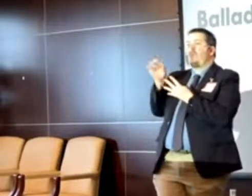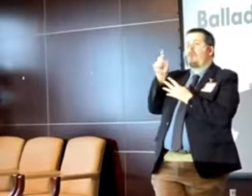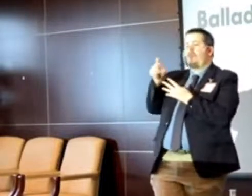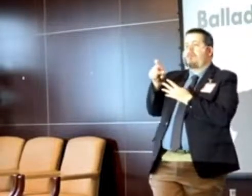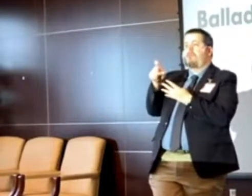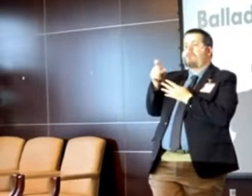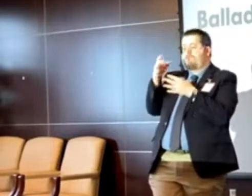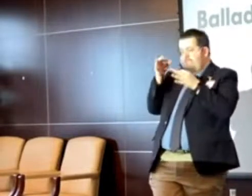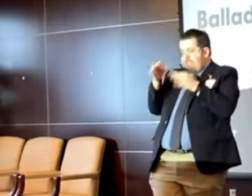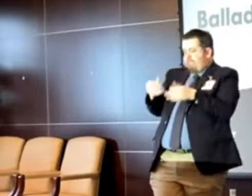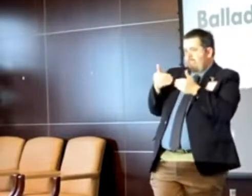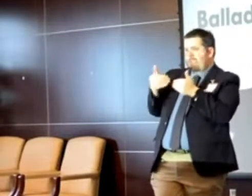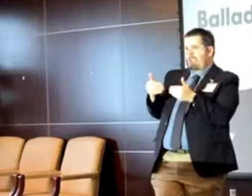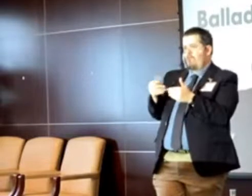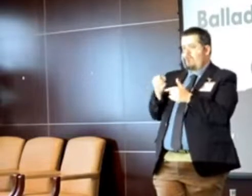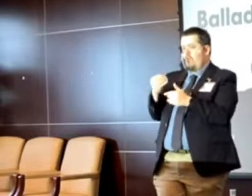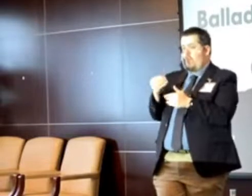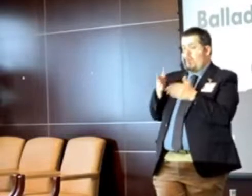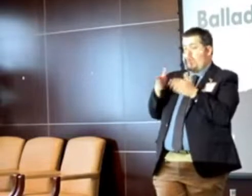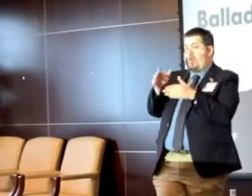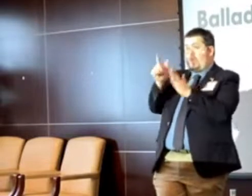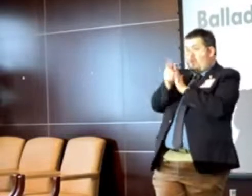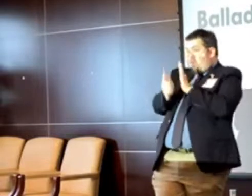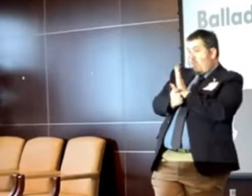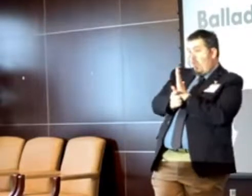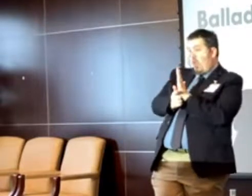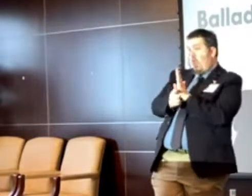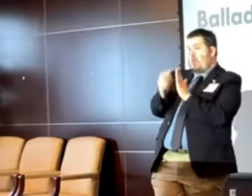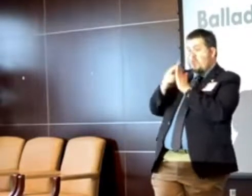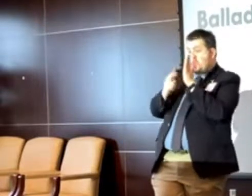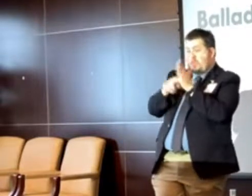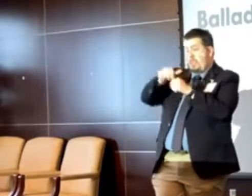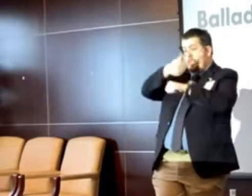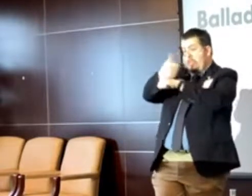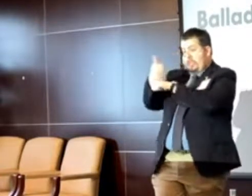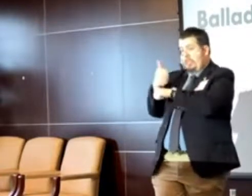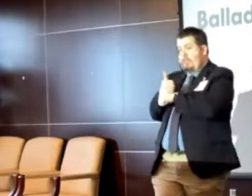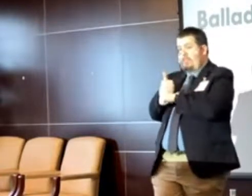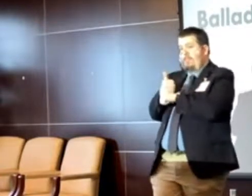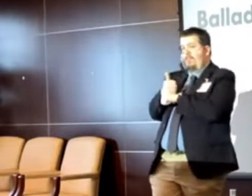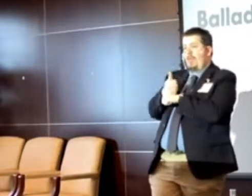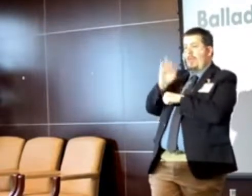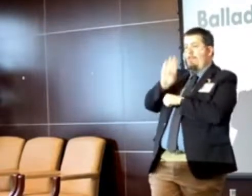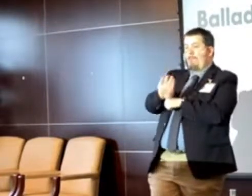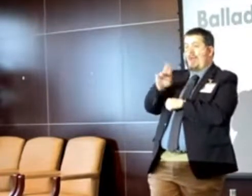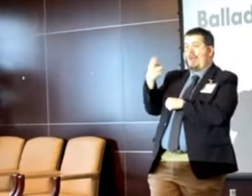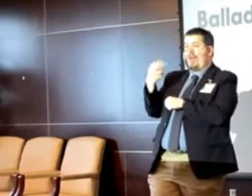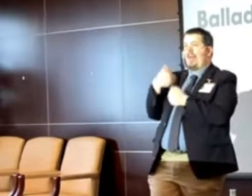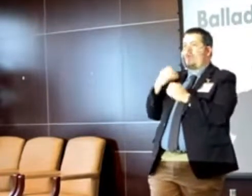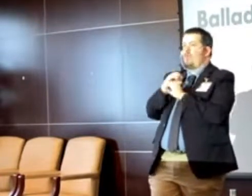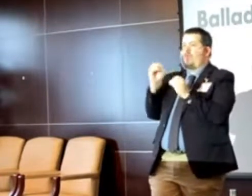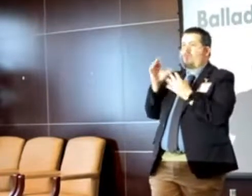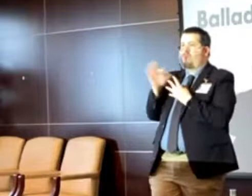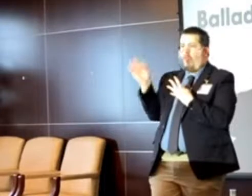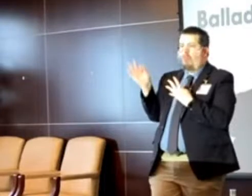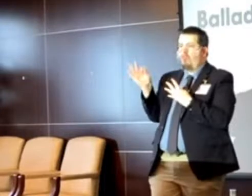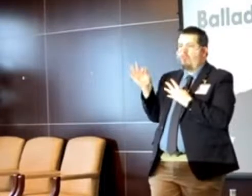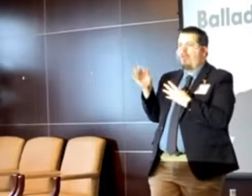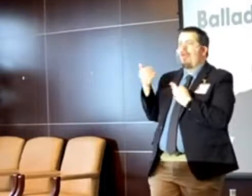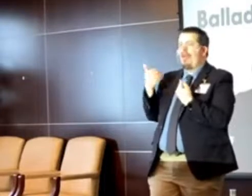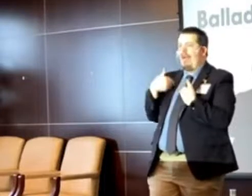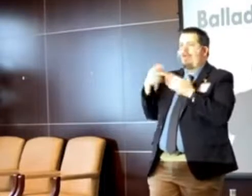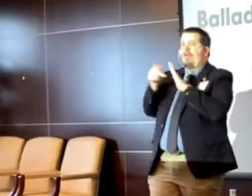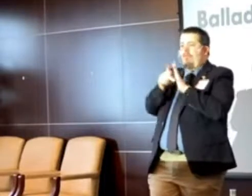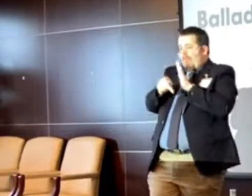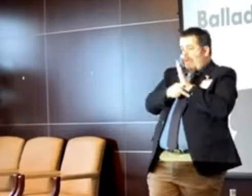make. But the way the rules are structured, Ballad Health has no choice but to have a policy